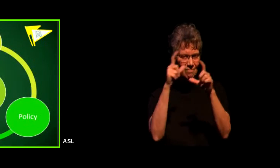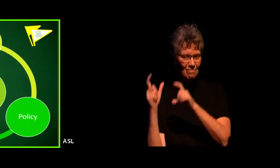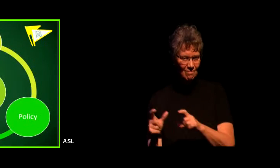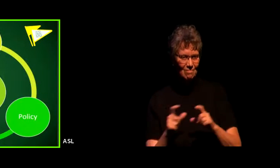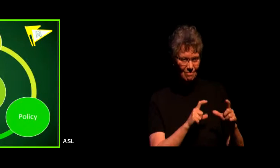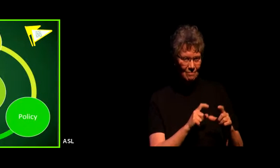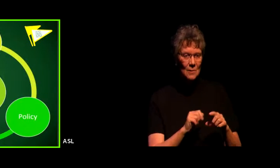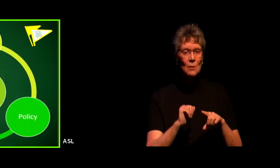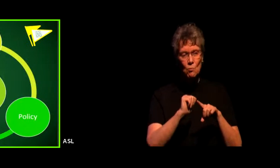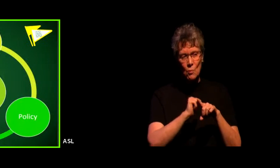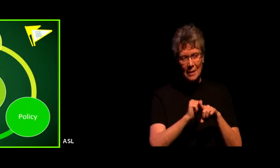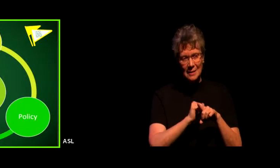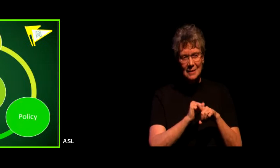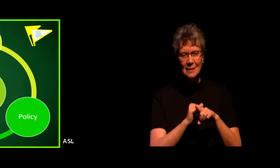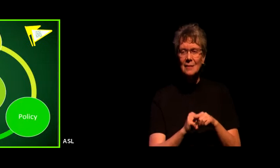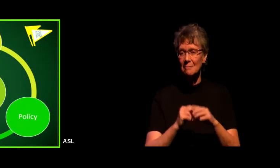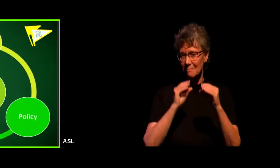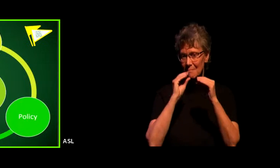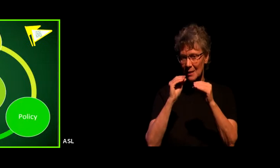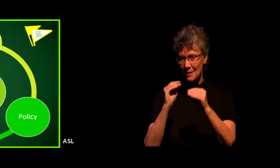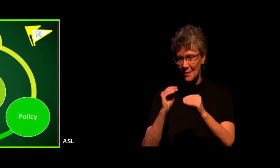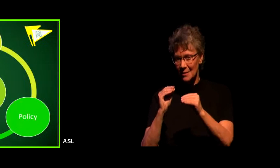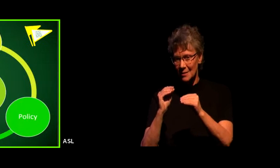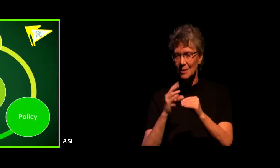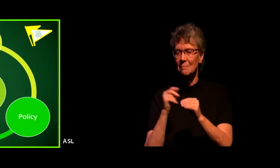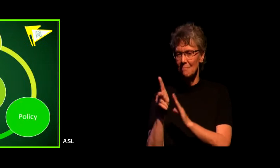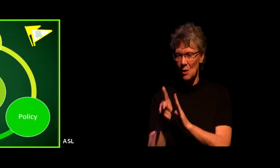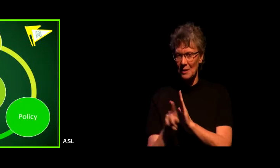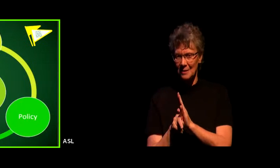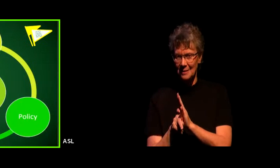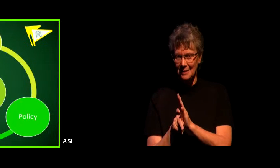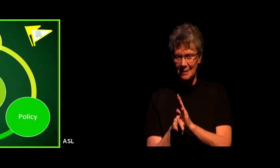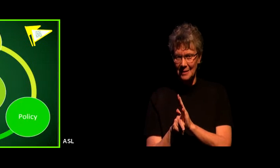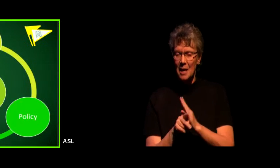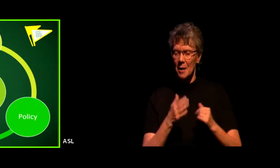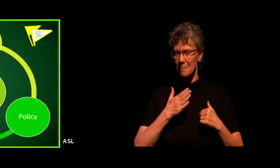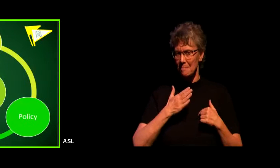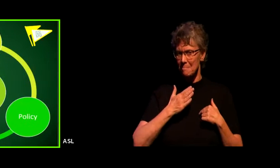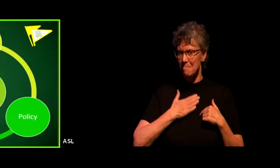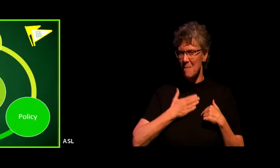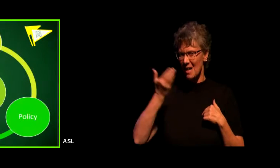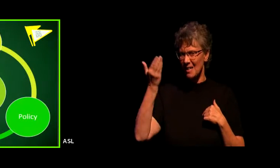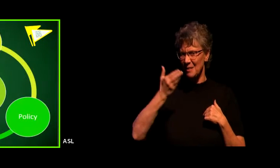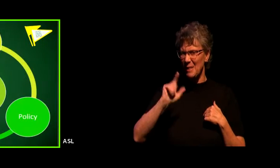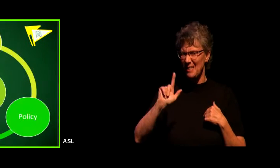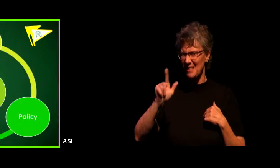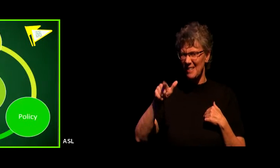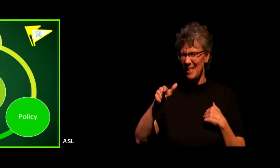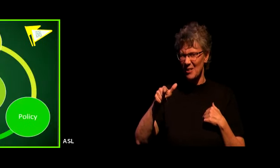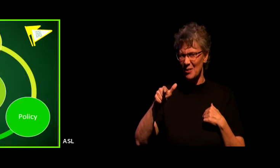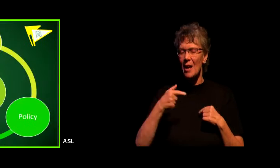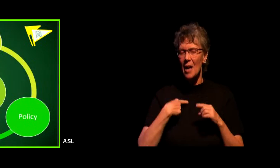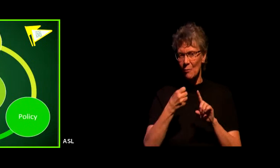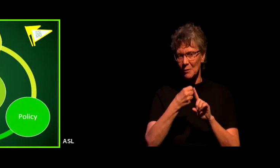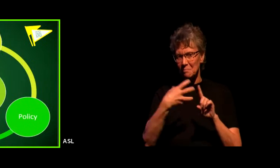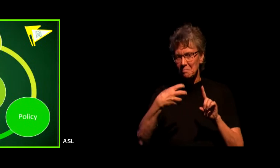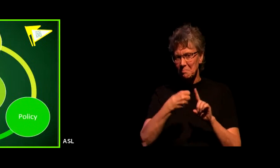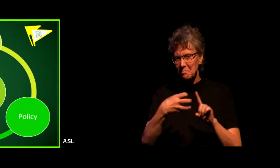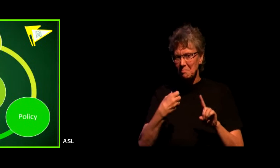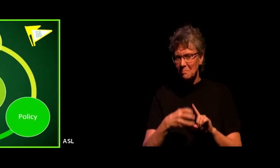And at the core of that is how we can be good relations. And I'll talk quite a bit more in my talk about what it means to me in terms of being good